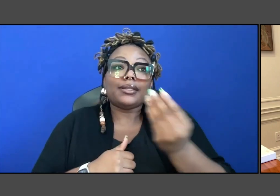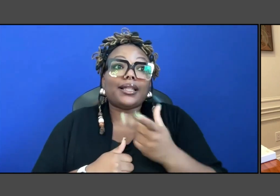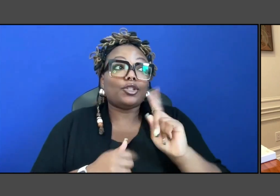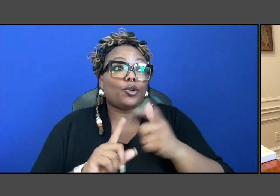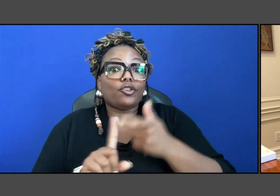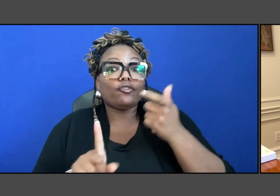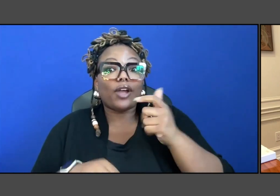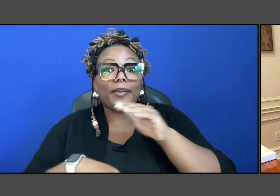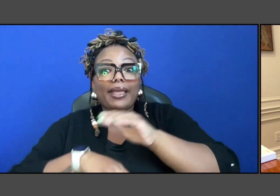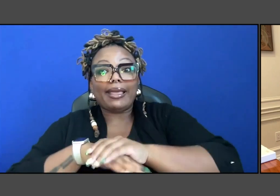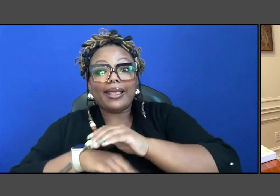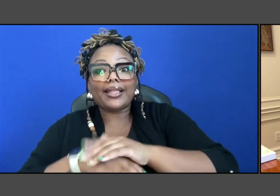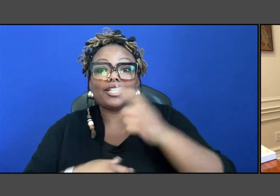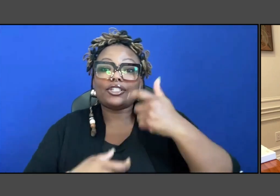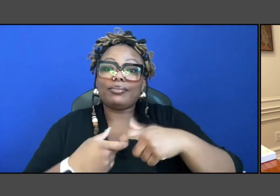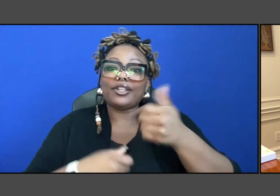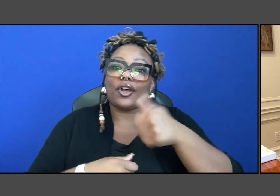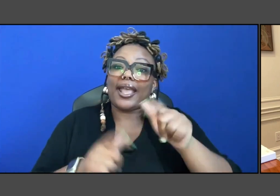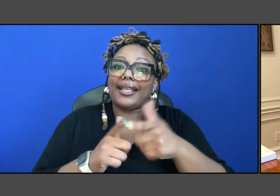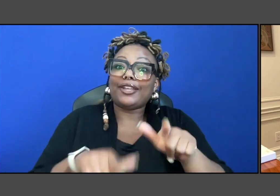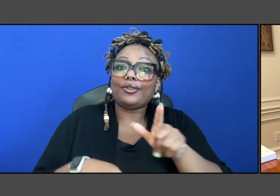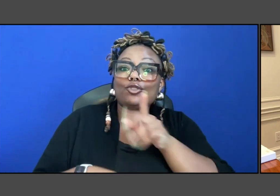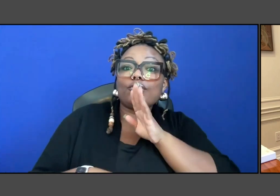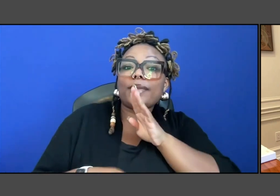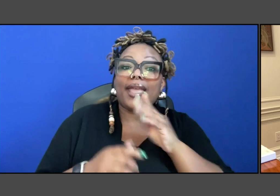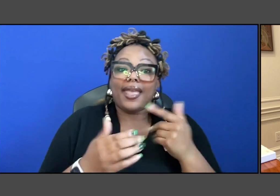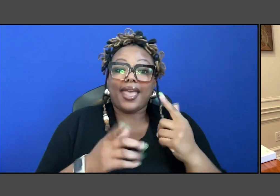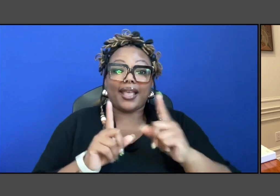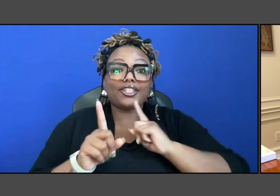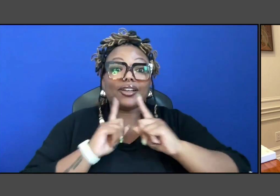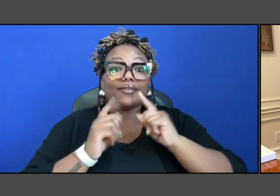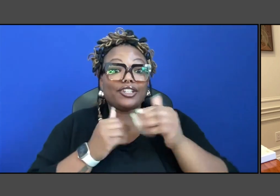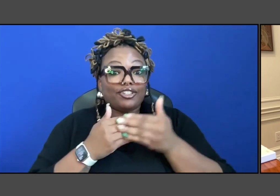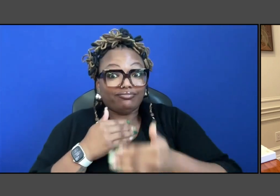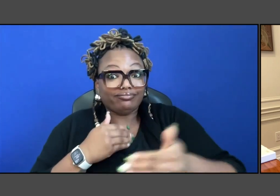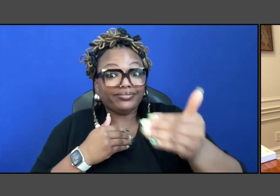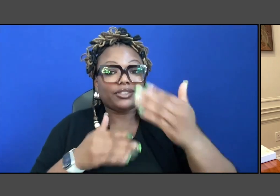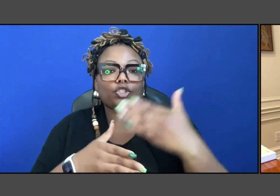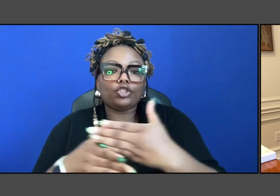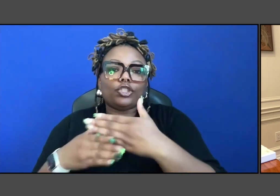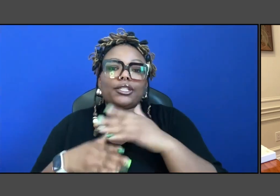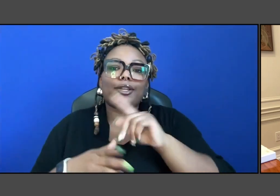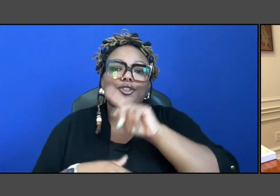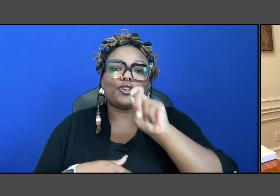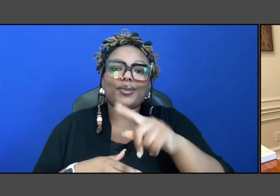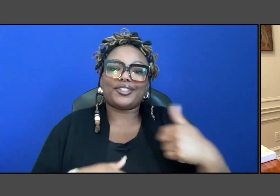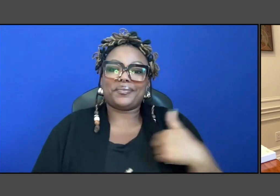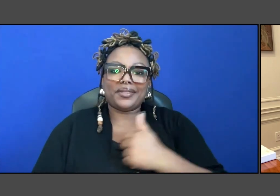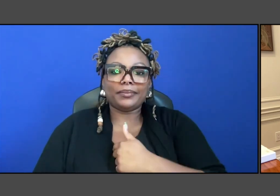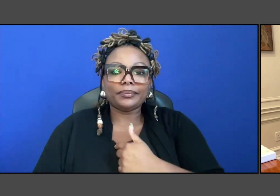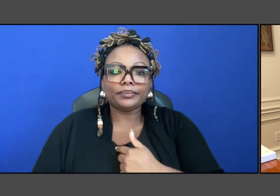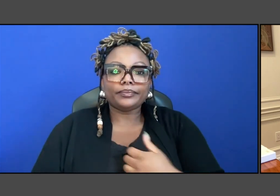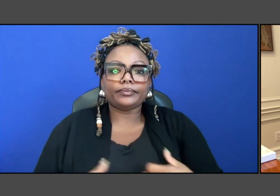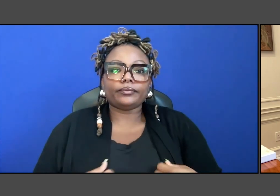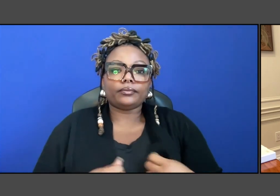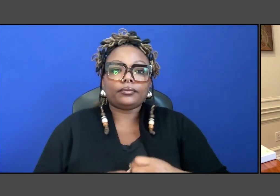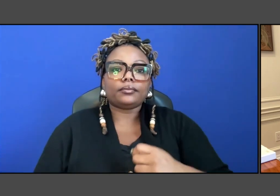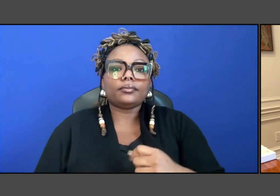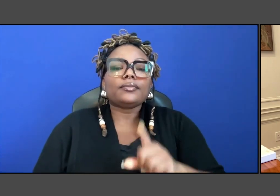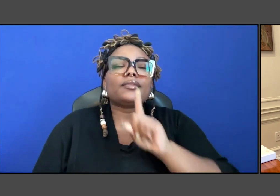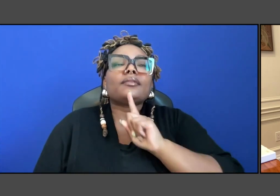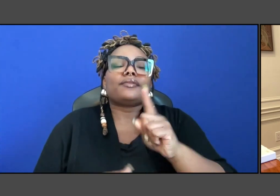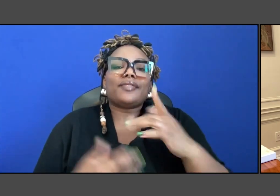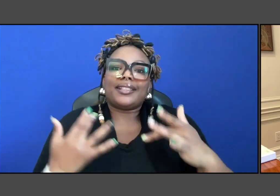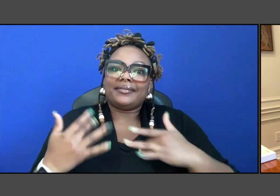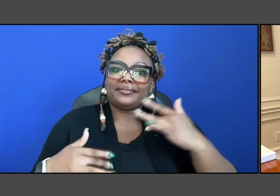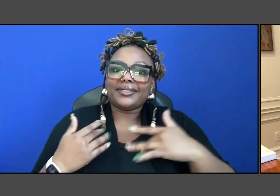Spanish, or any language you speak, and as the conversation continues, to share your questions with us. It is truly exciting to see